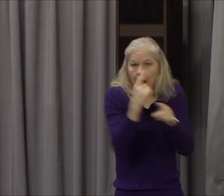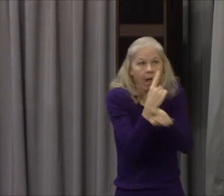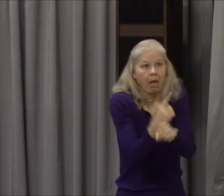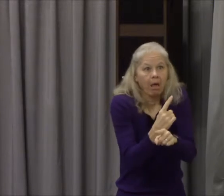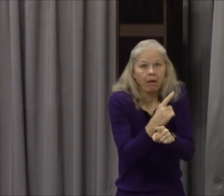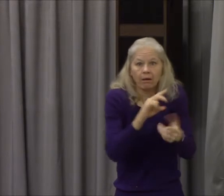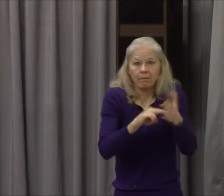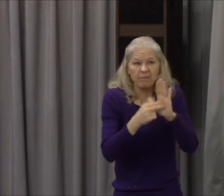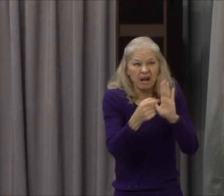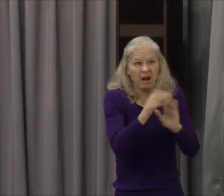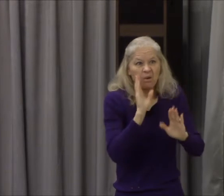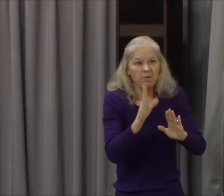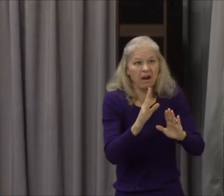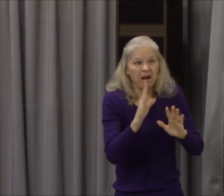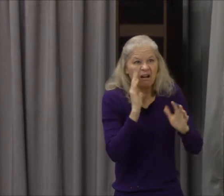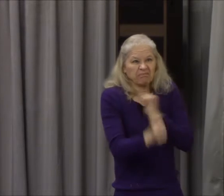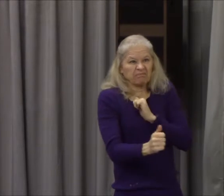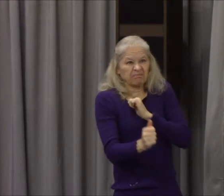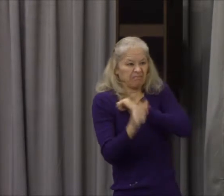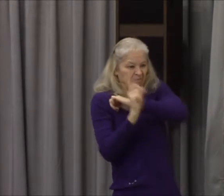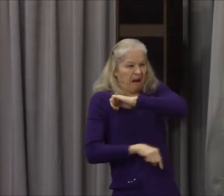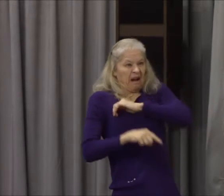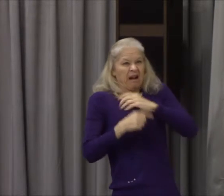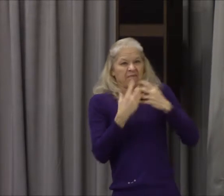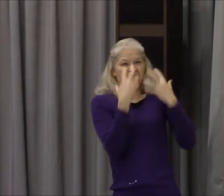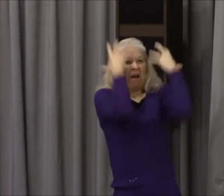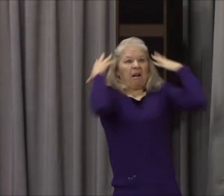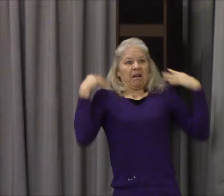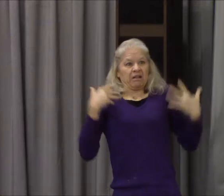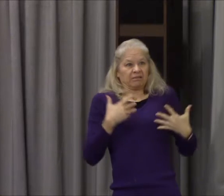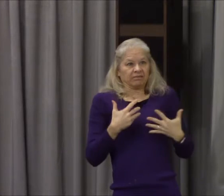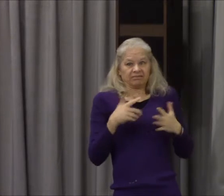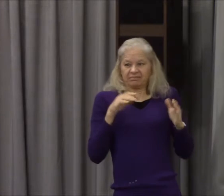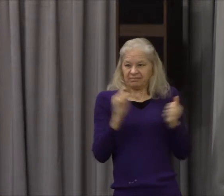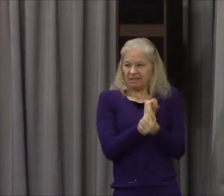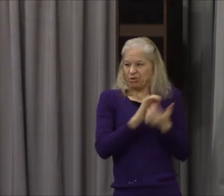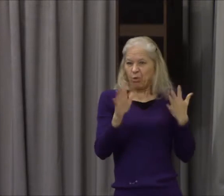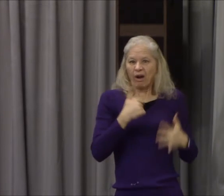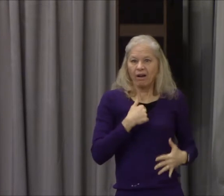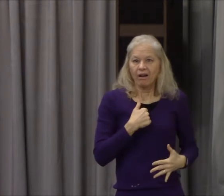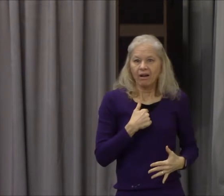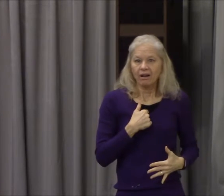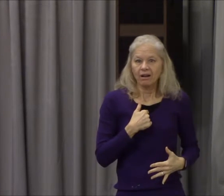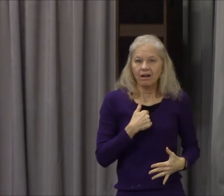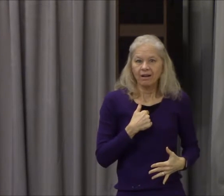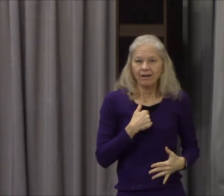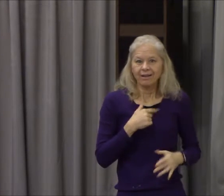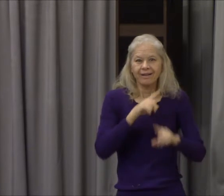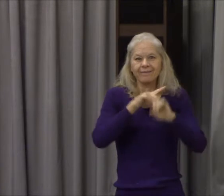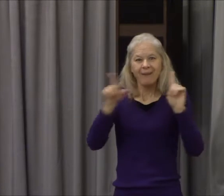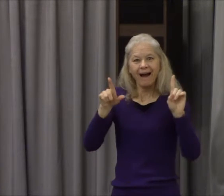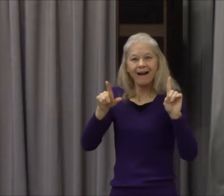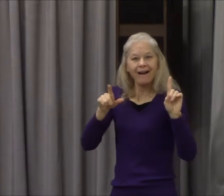But Paul showed them that there's only one God and he alone is to be worshipped and feared in a reverential sense.